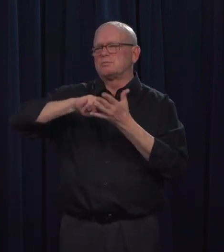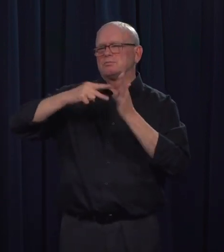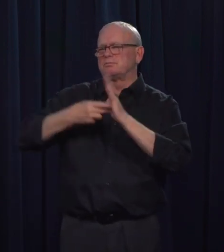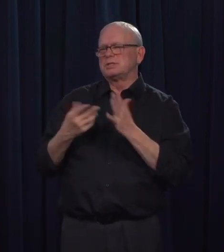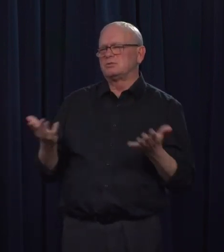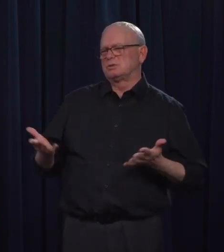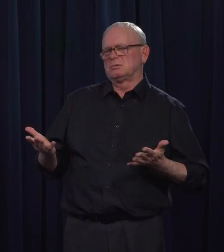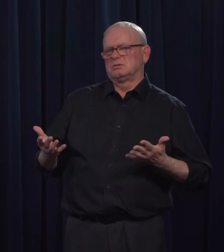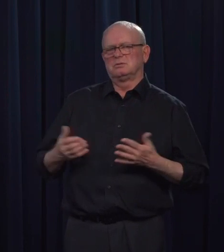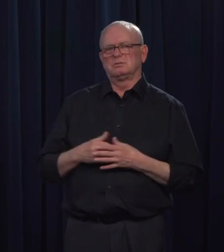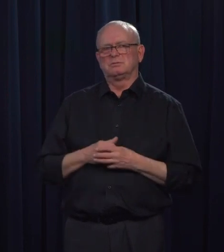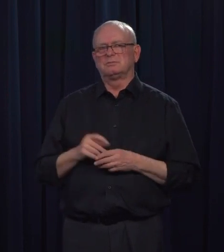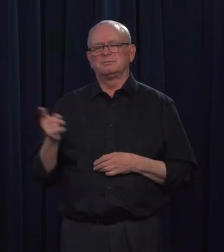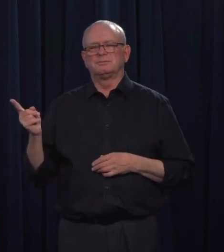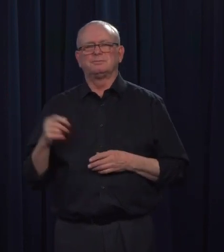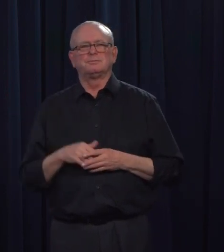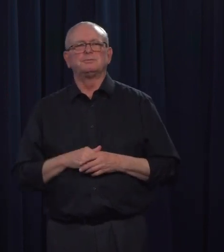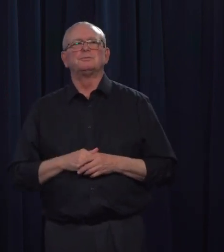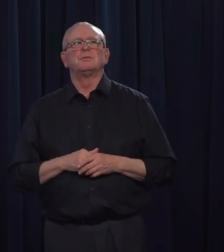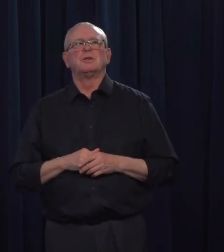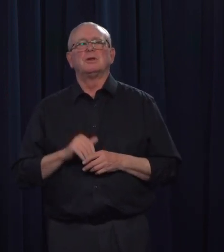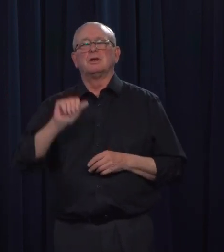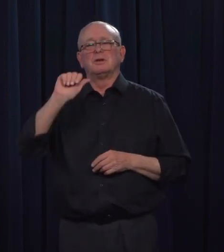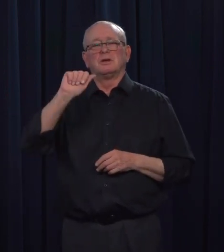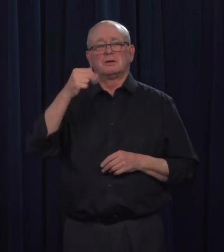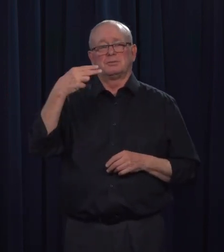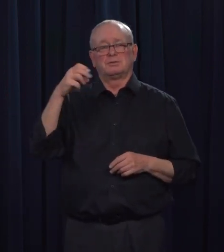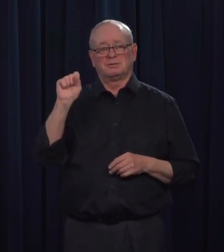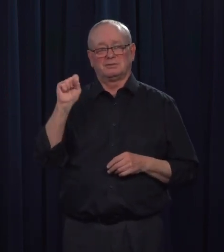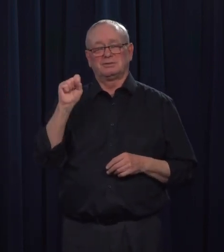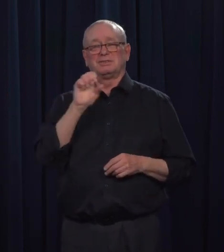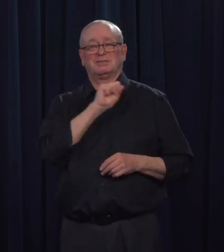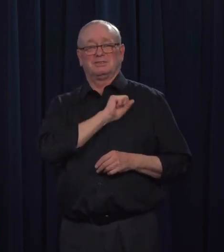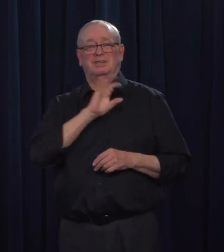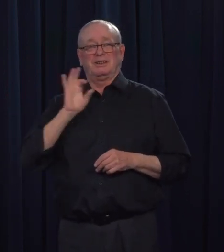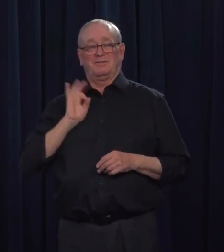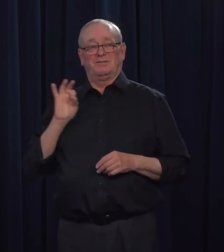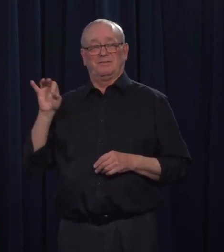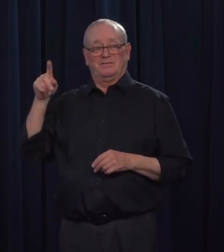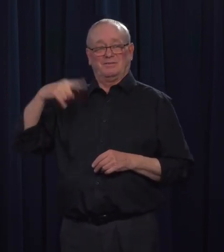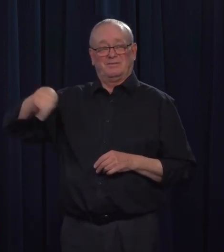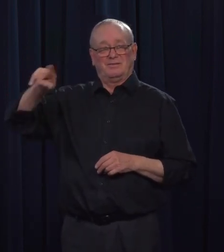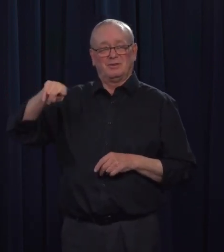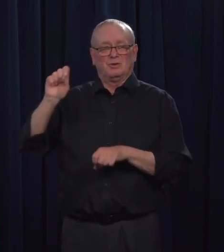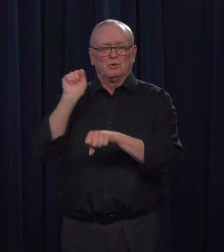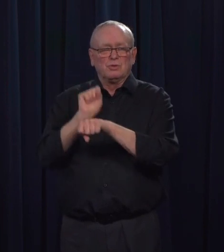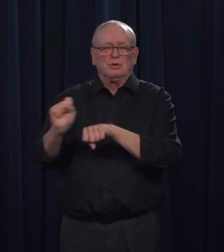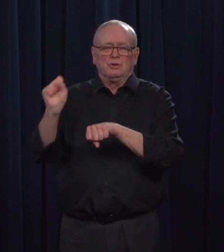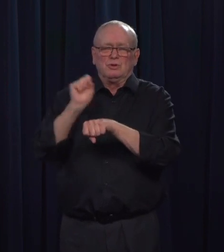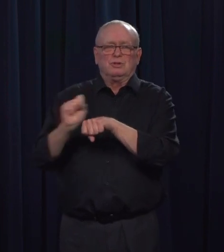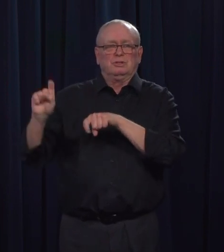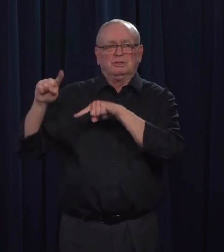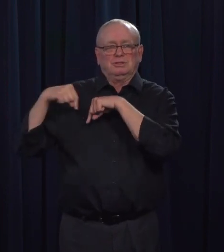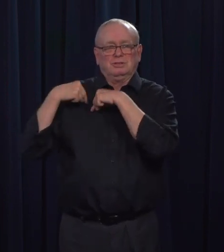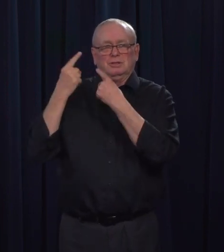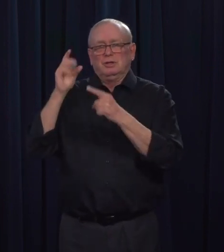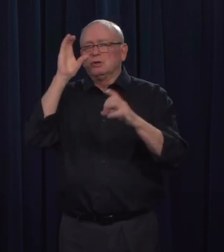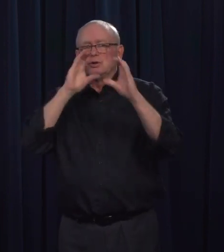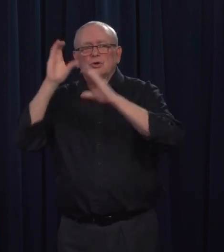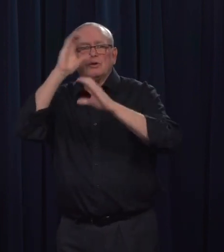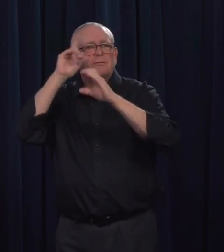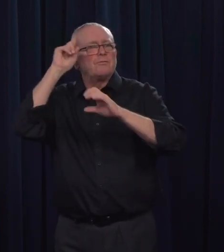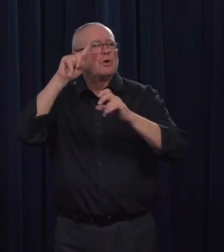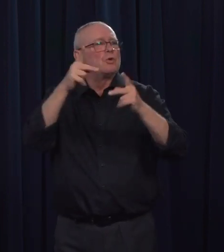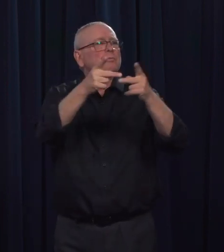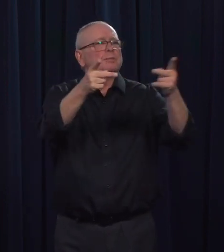been working feverishly for a number of weeks now to plan for the space that we're going to need in order to care for Albertans.